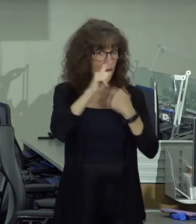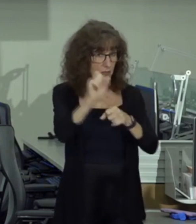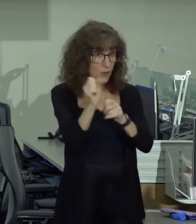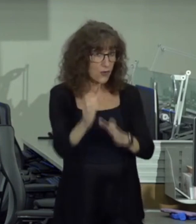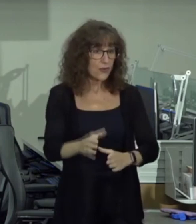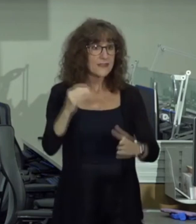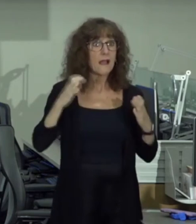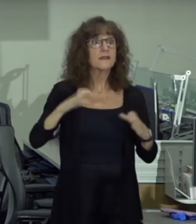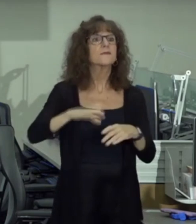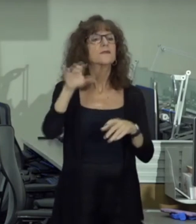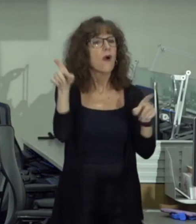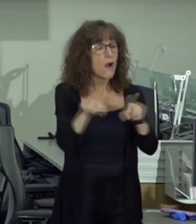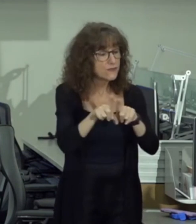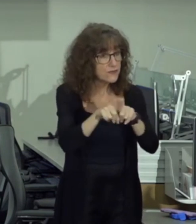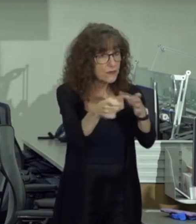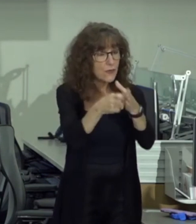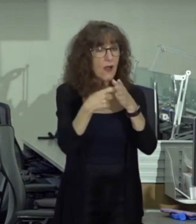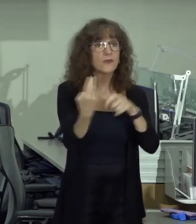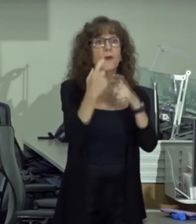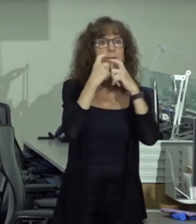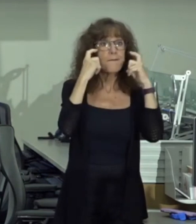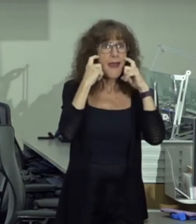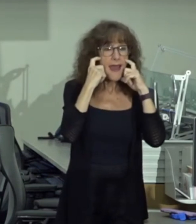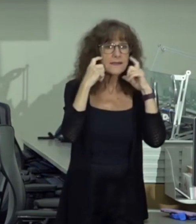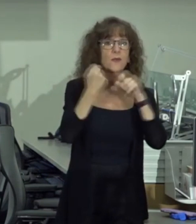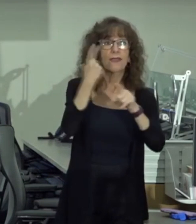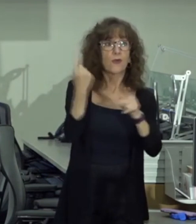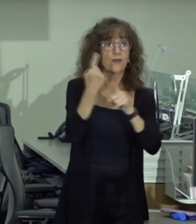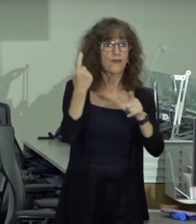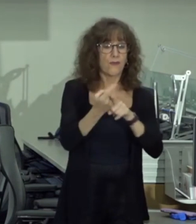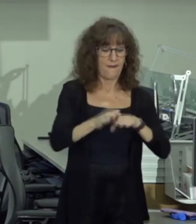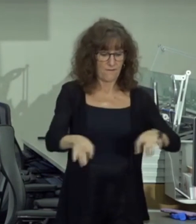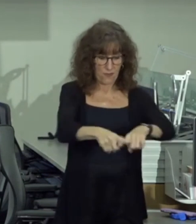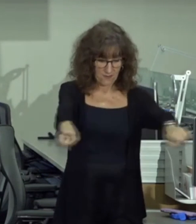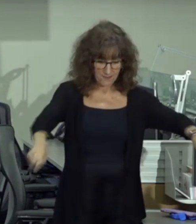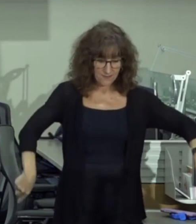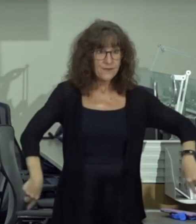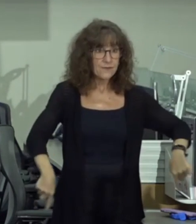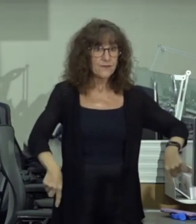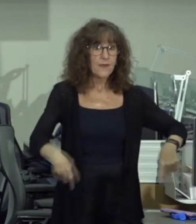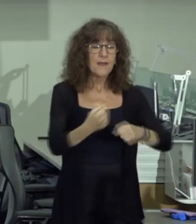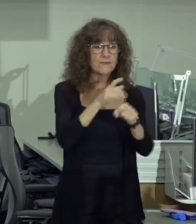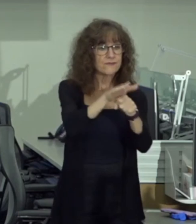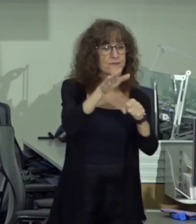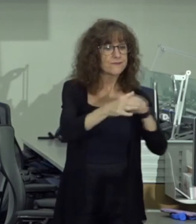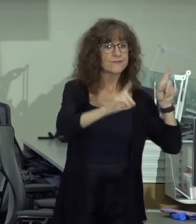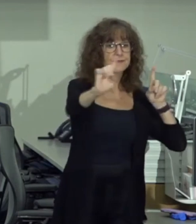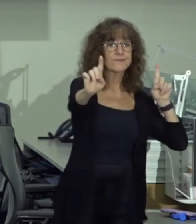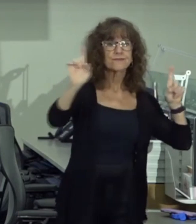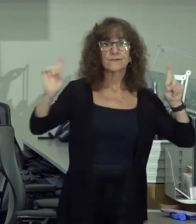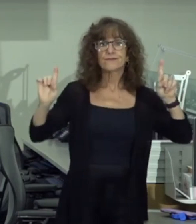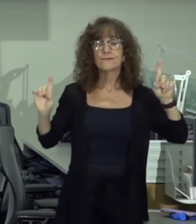and customers must also wear masks along with appropriate floor markings to create adequate social